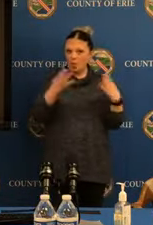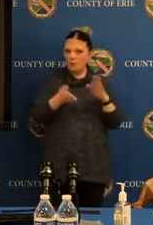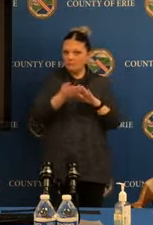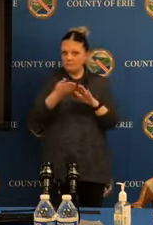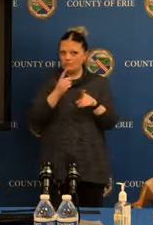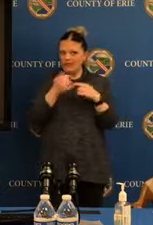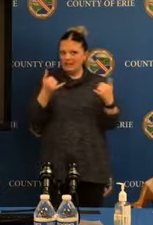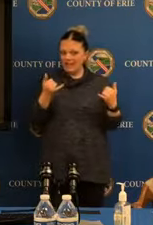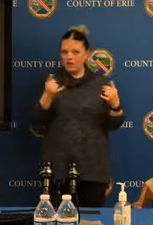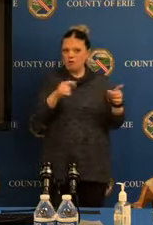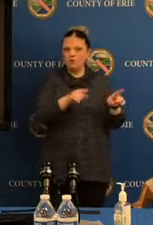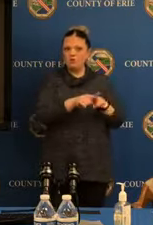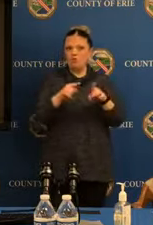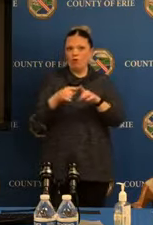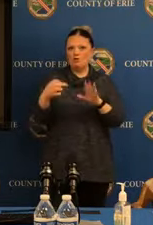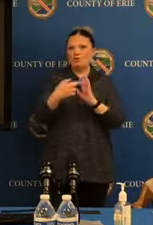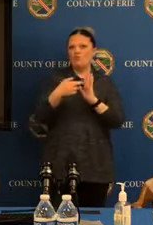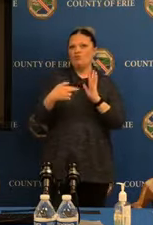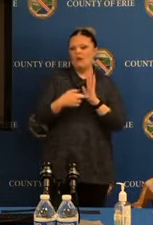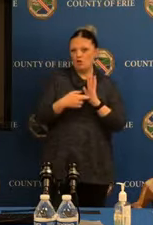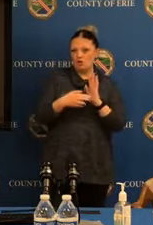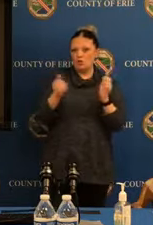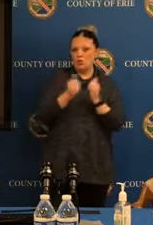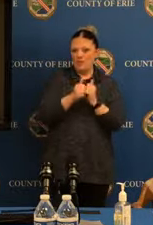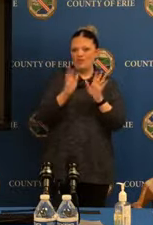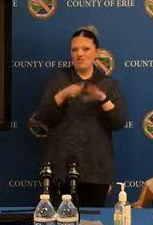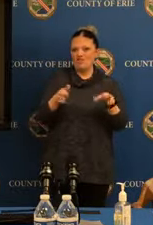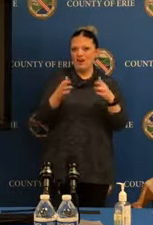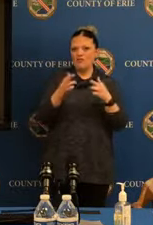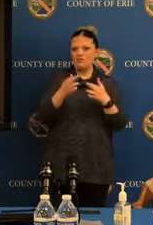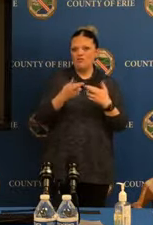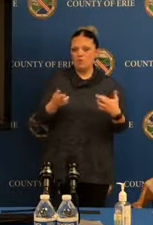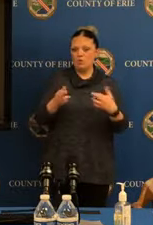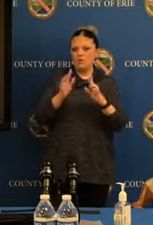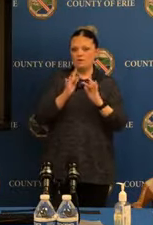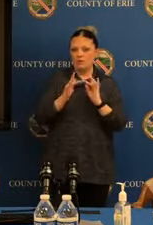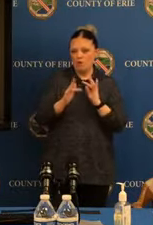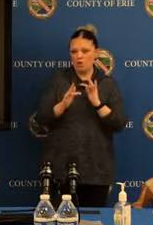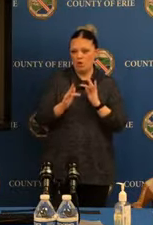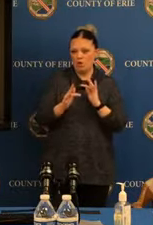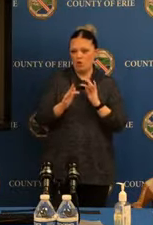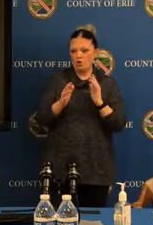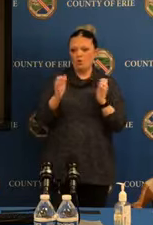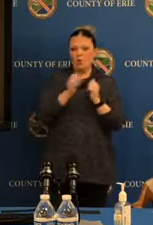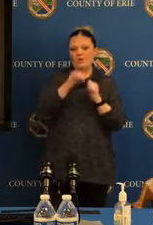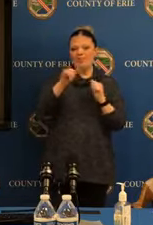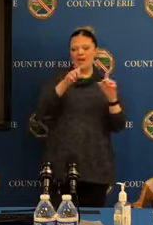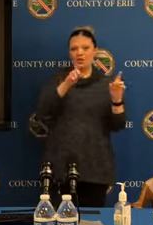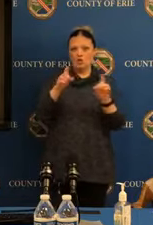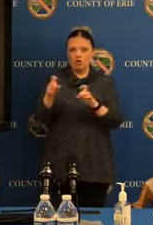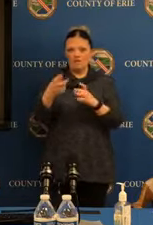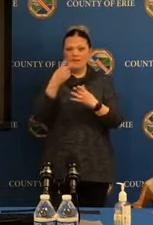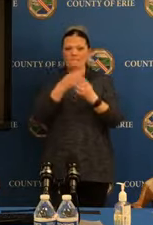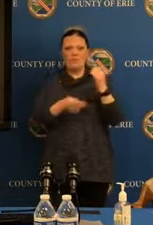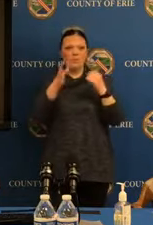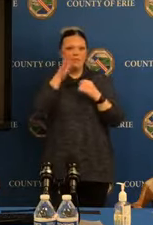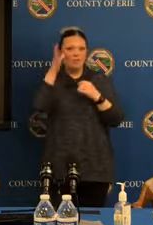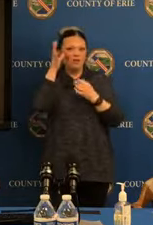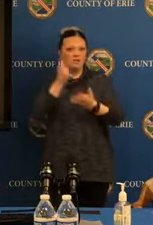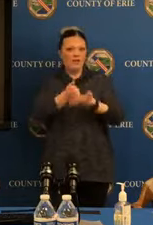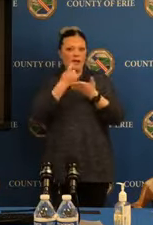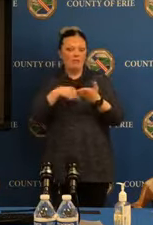point to also register with the Child Care Resource Network. And it is with this survey of both the parents that help